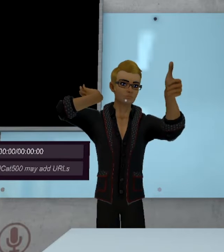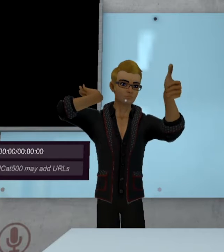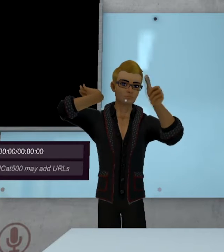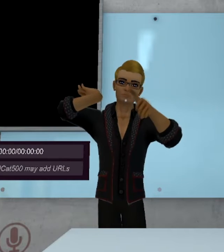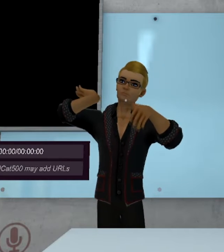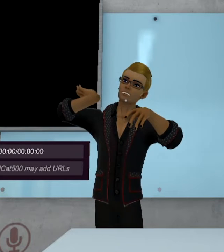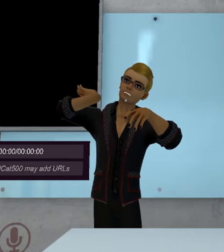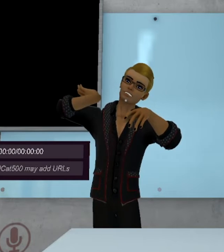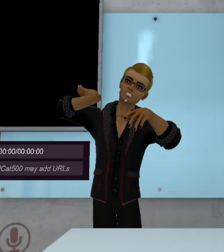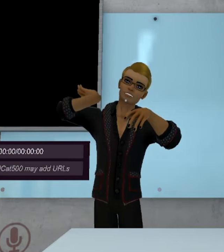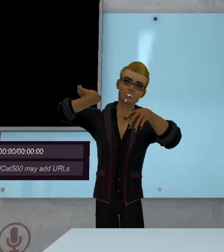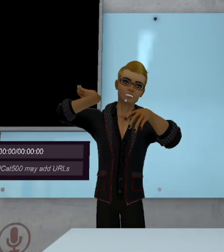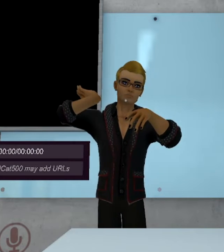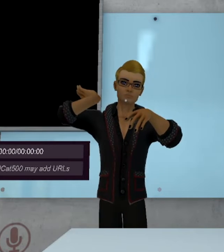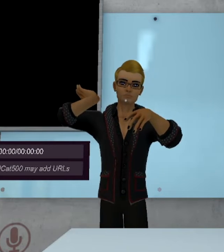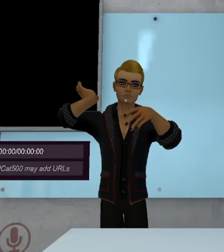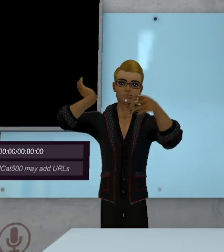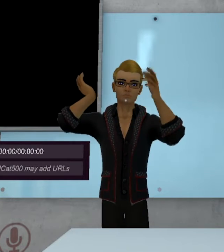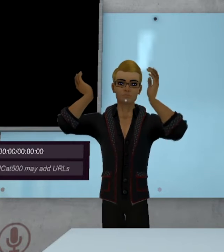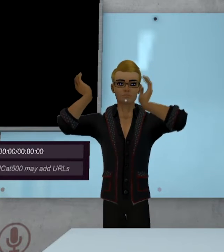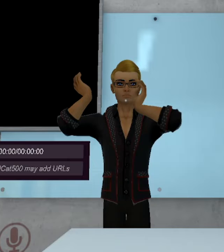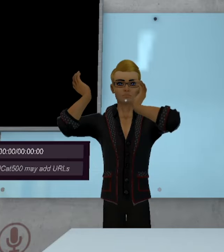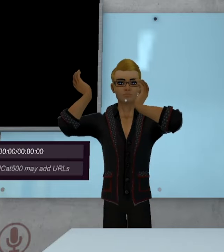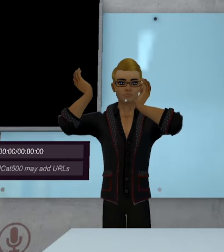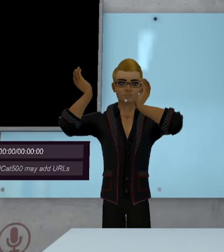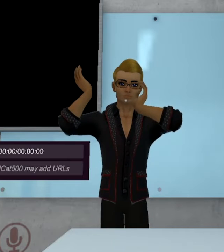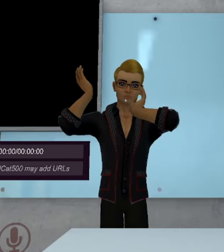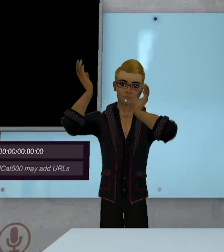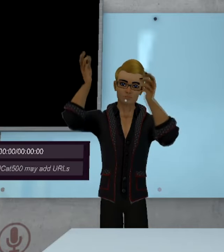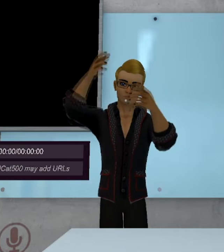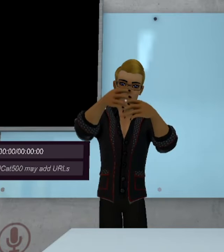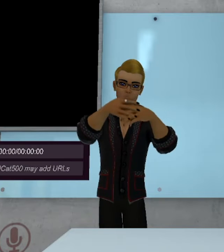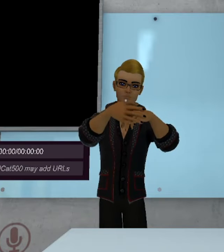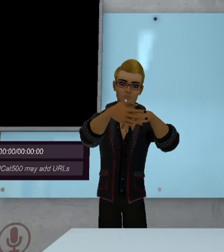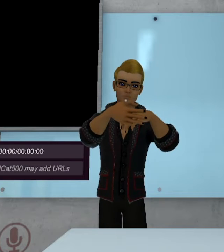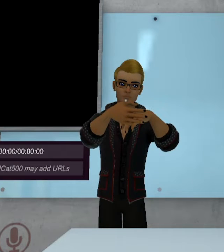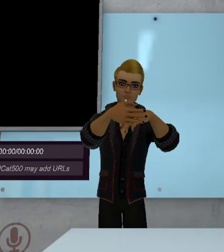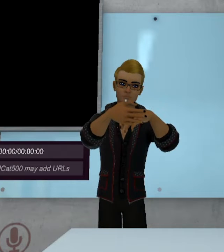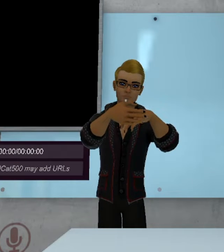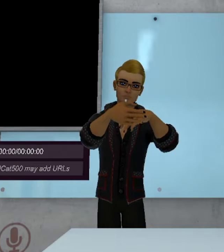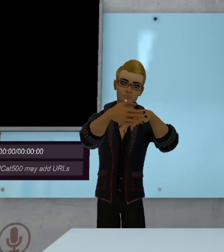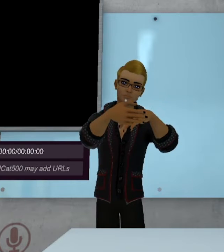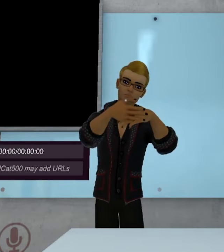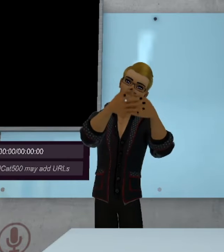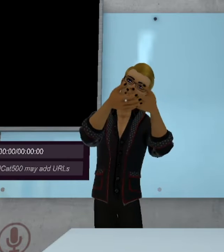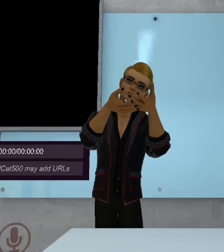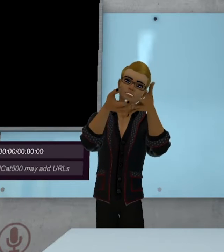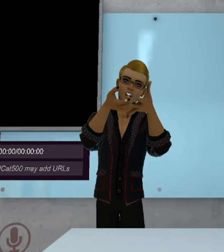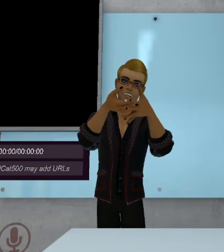I was about to say, if someone's taking his food, I think if someone took your food, you would be mad as well. So. Oh, yeah.